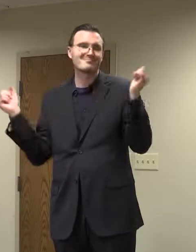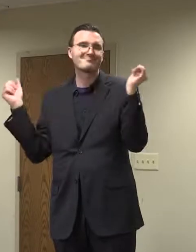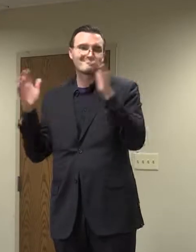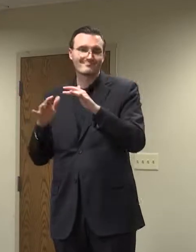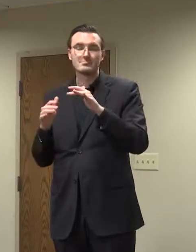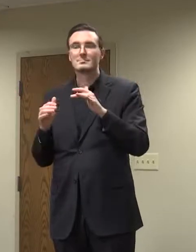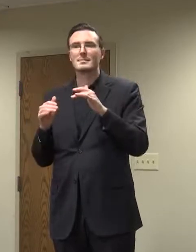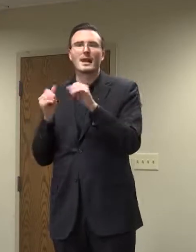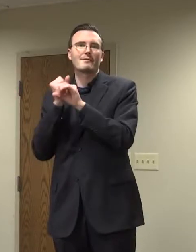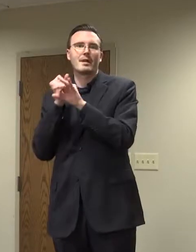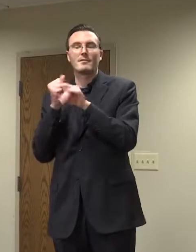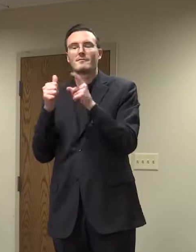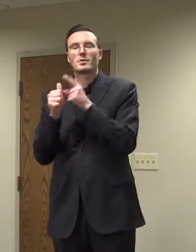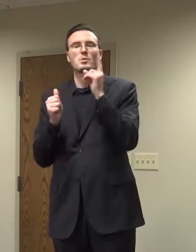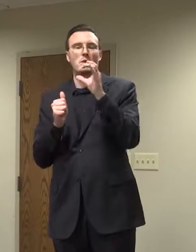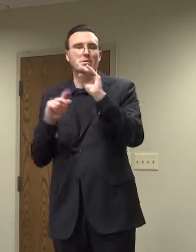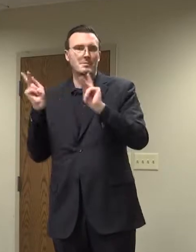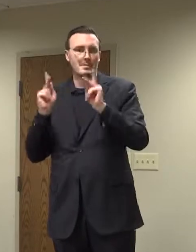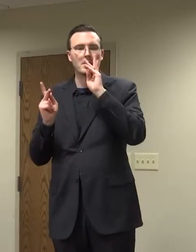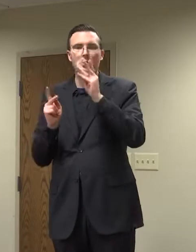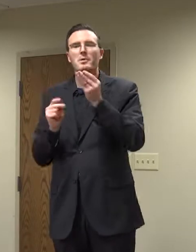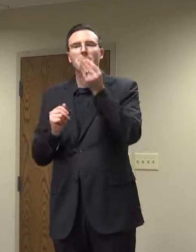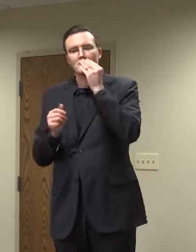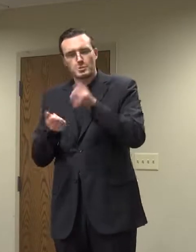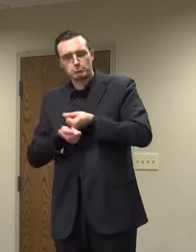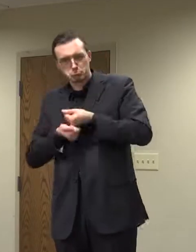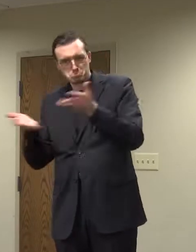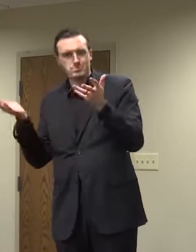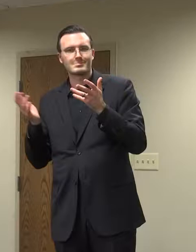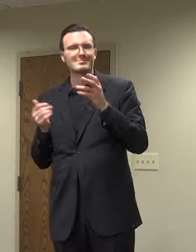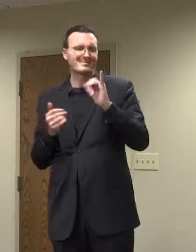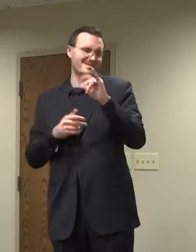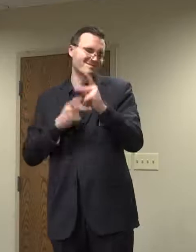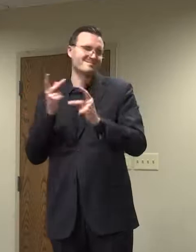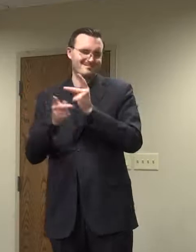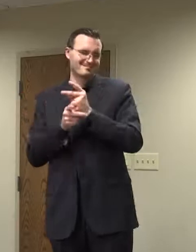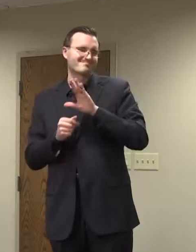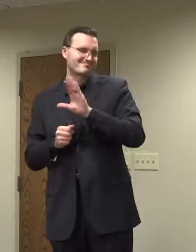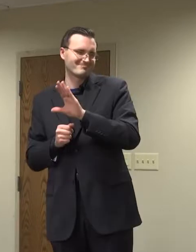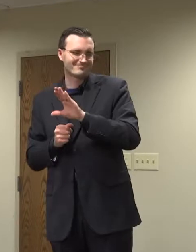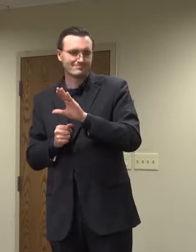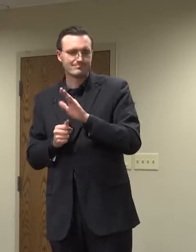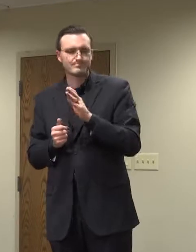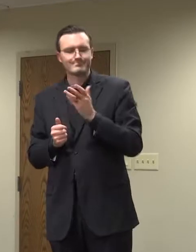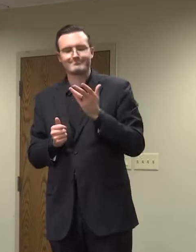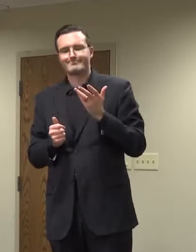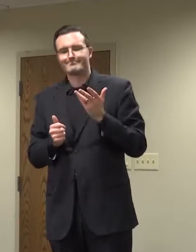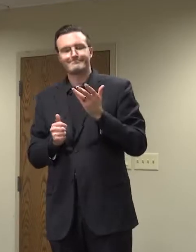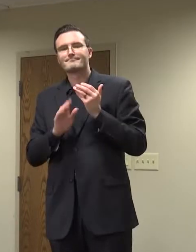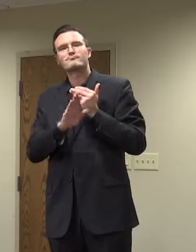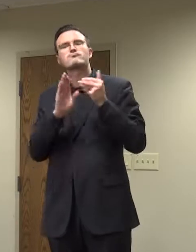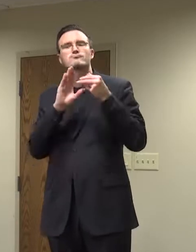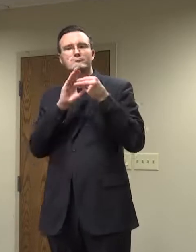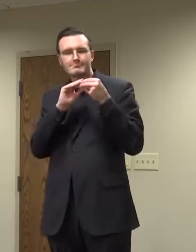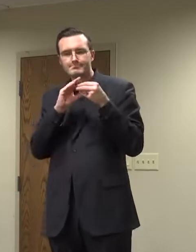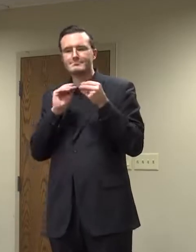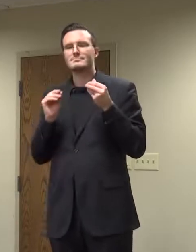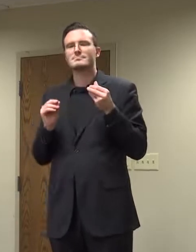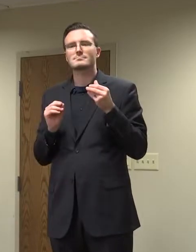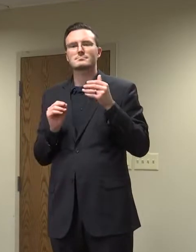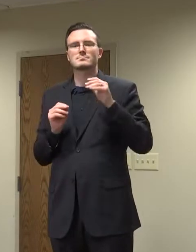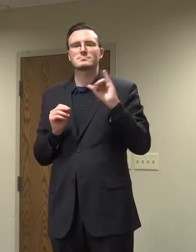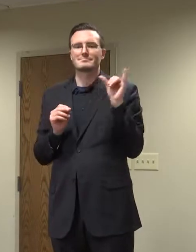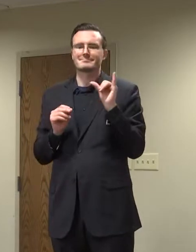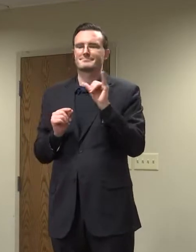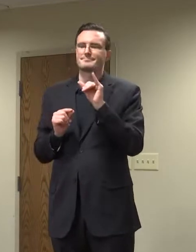100 people, that there's a food, giveaway, things like that. I guess if you can, comment on that, and I guess your comment